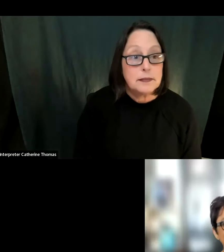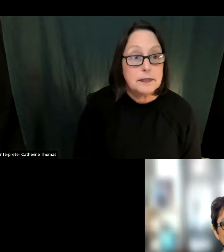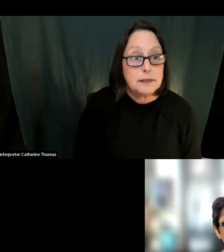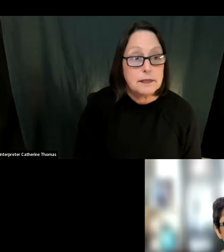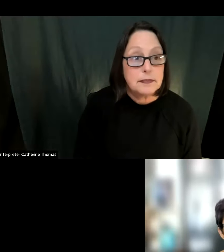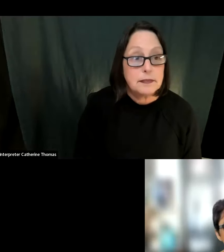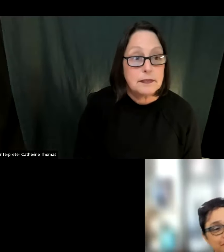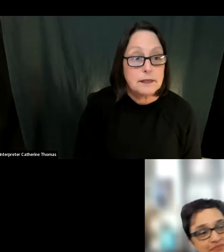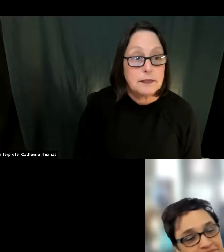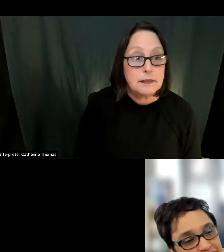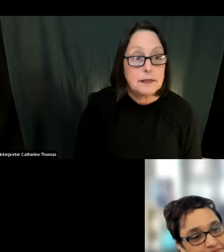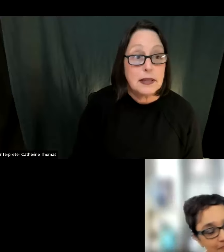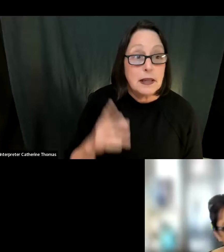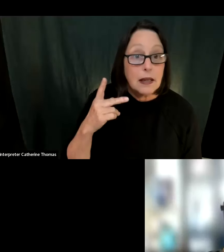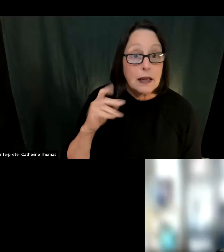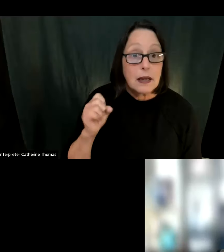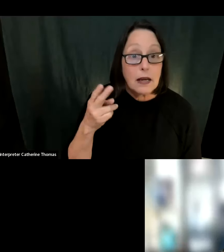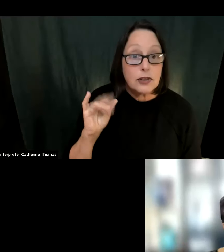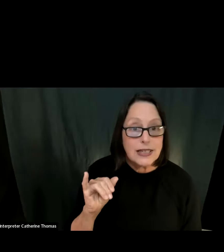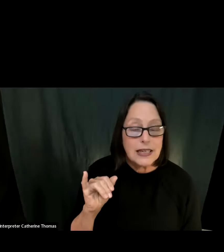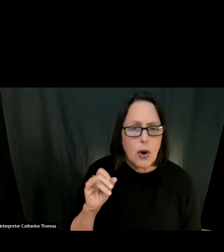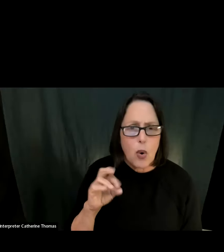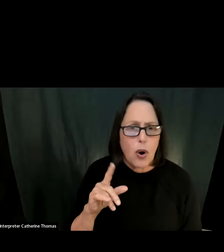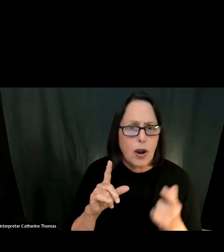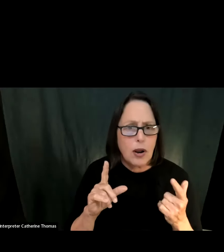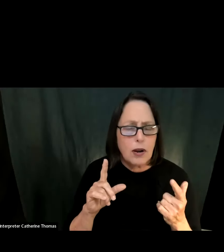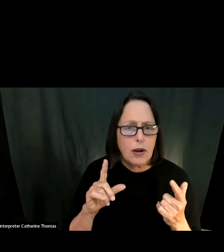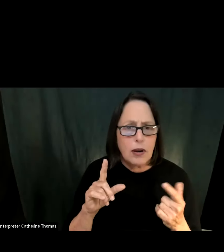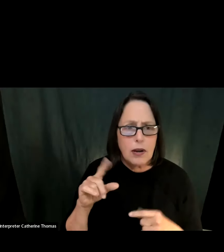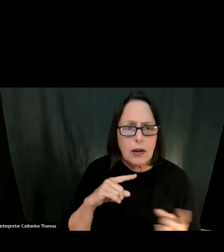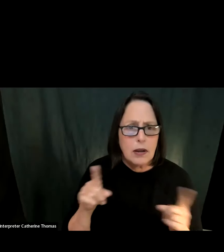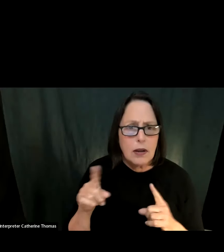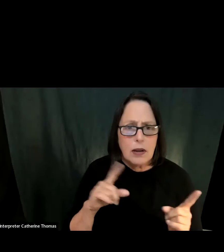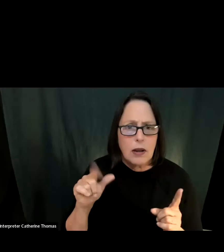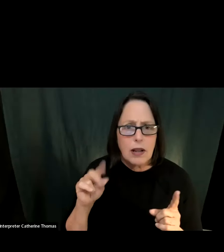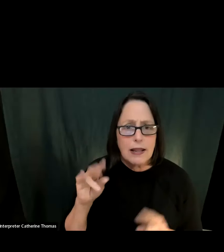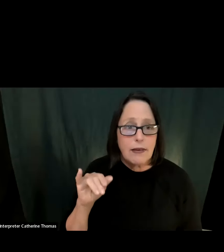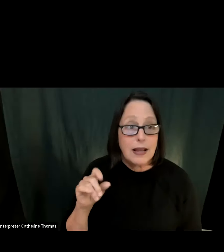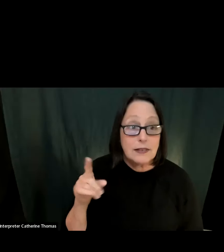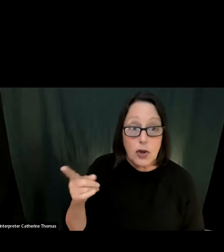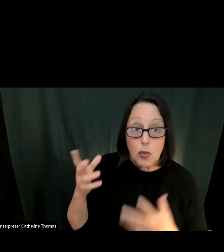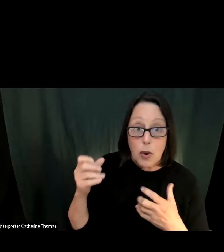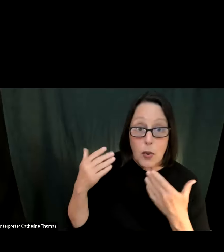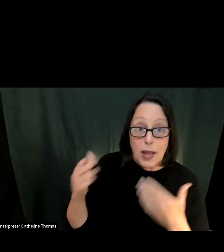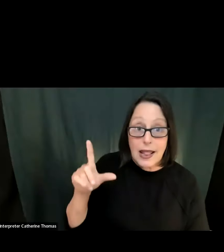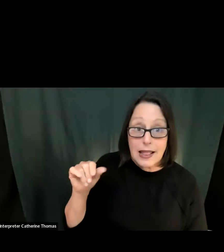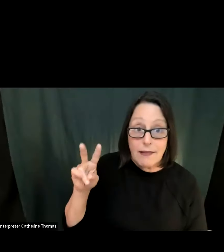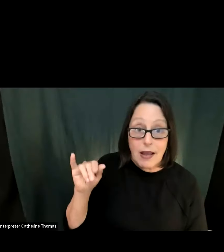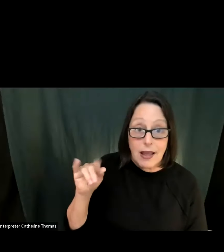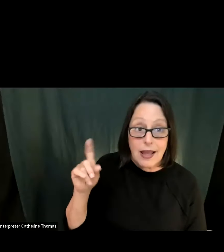Kashi, you want to jump in and then Levi? I bet Levi is going to answer the same question. So Levi, did you want to go first?